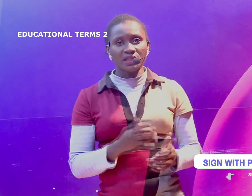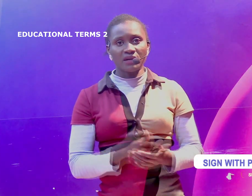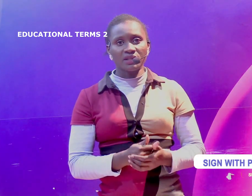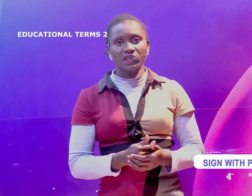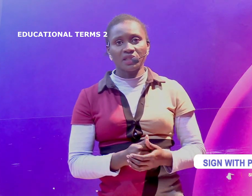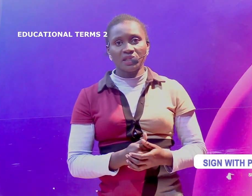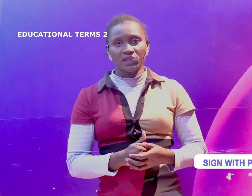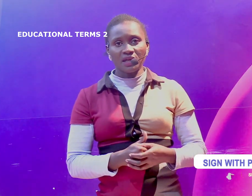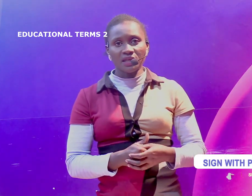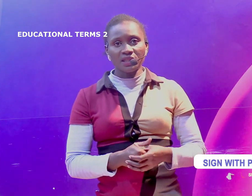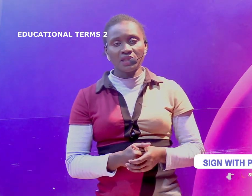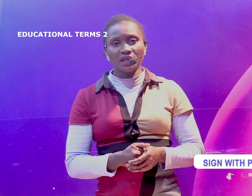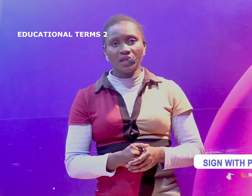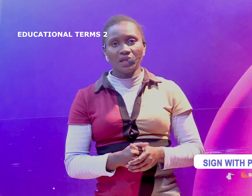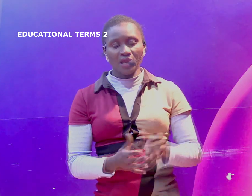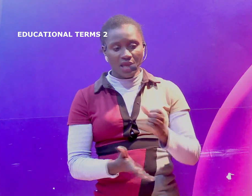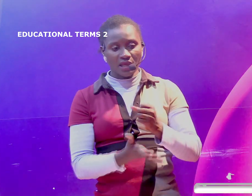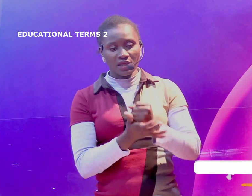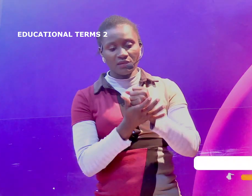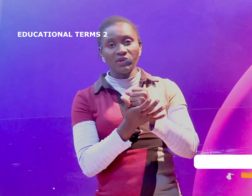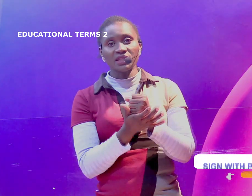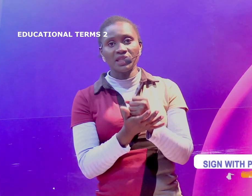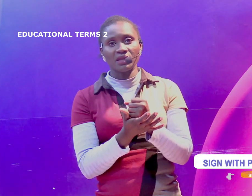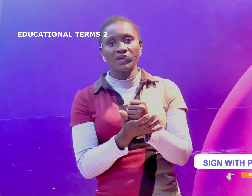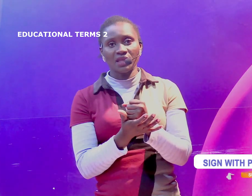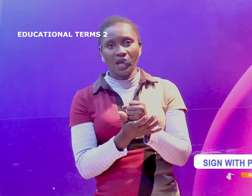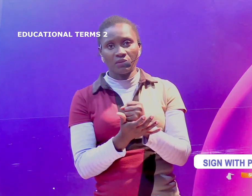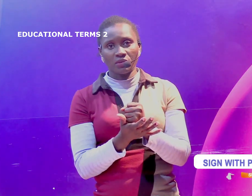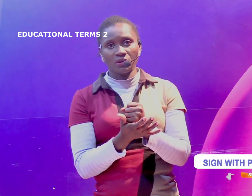charity? Charity means the same as help